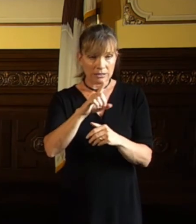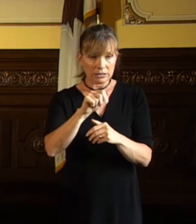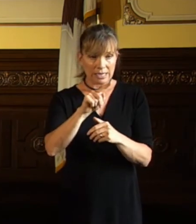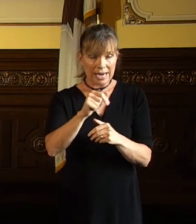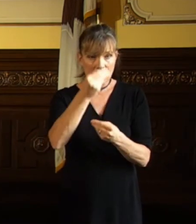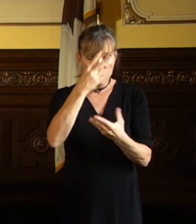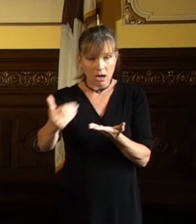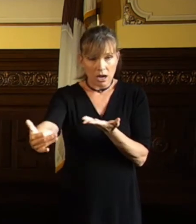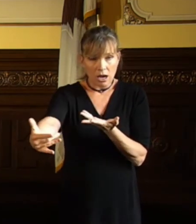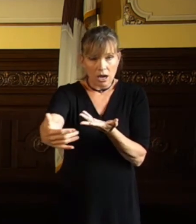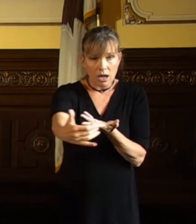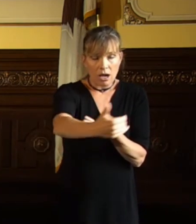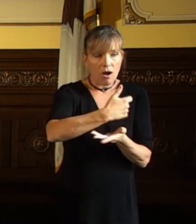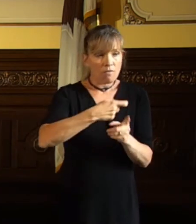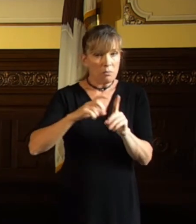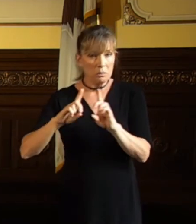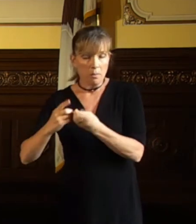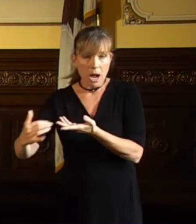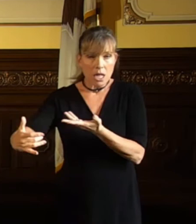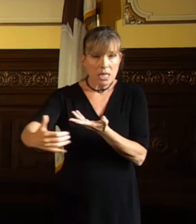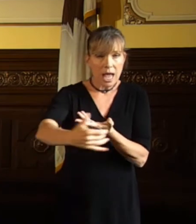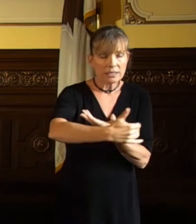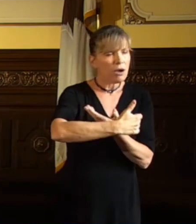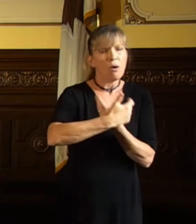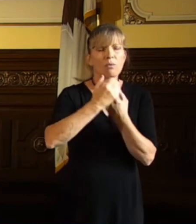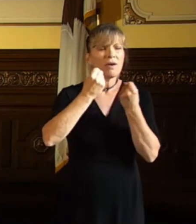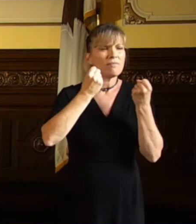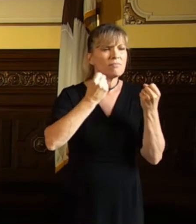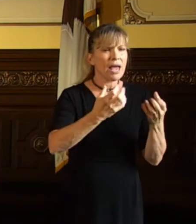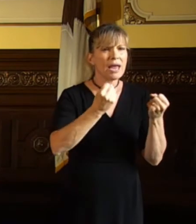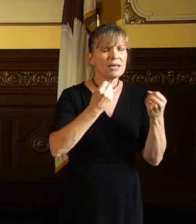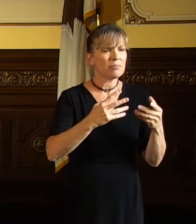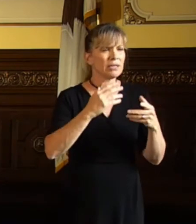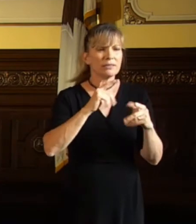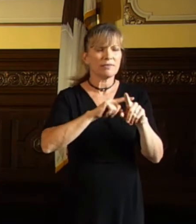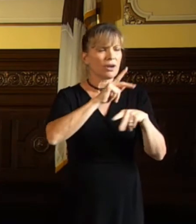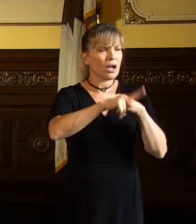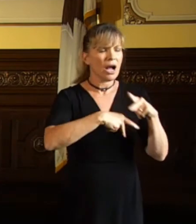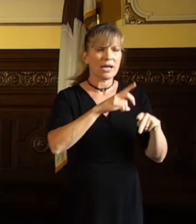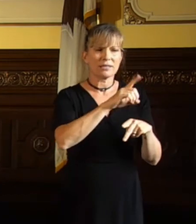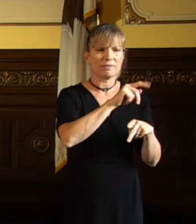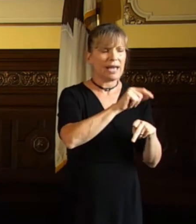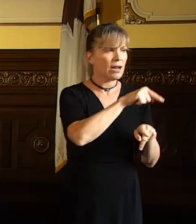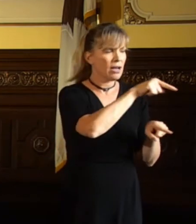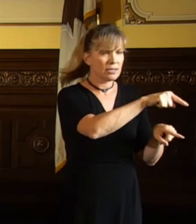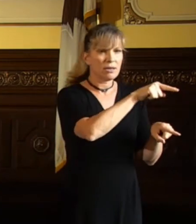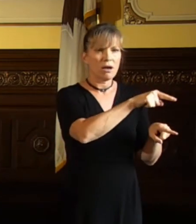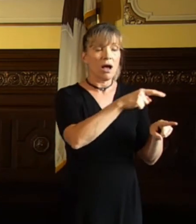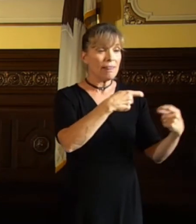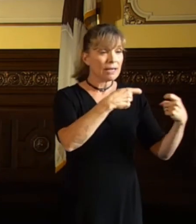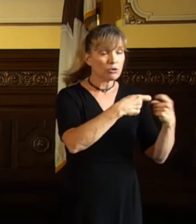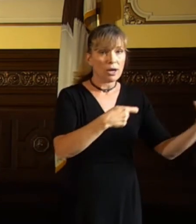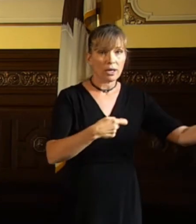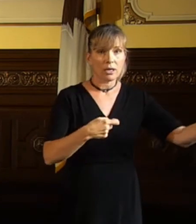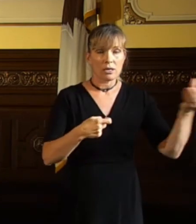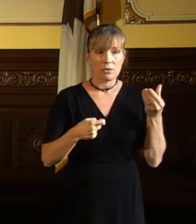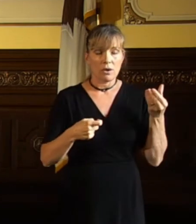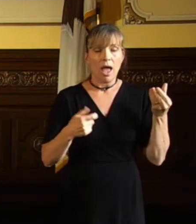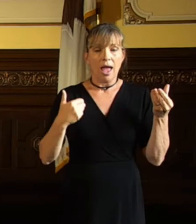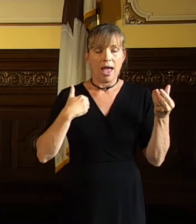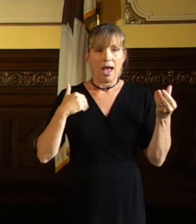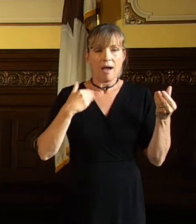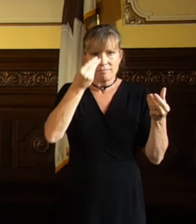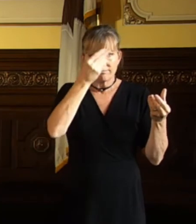being collected by the department, and we have multiple sources of data. We have data that comes in electronically. We